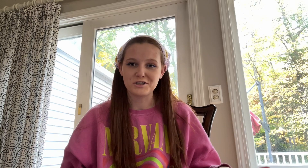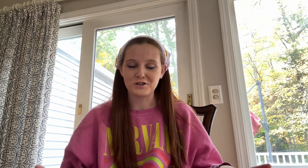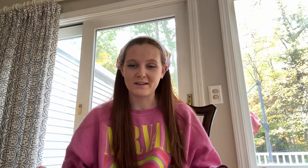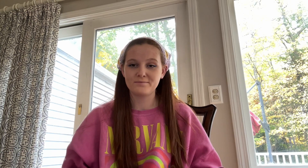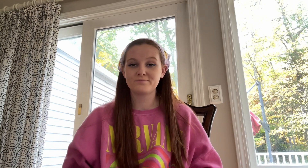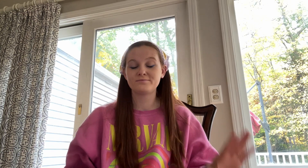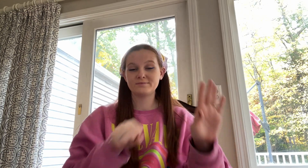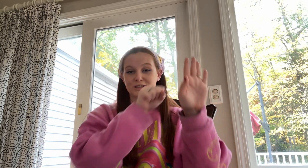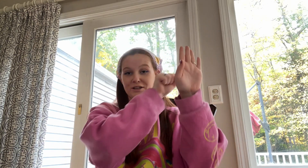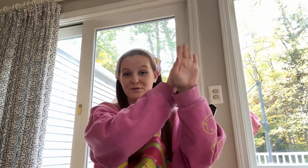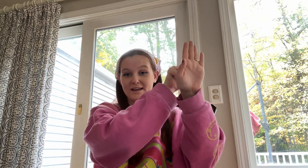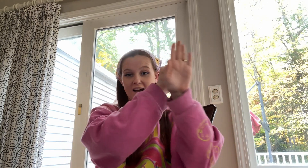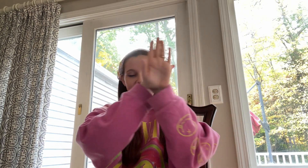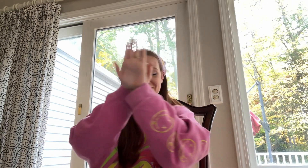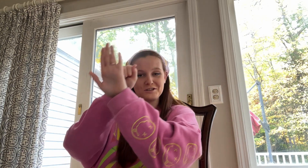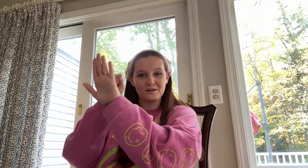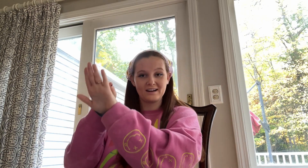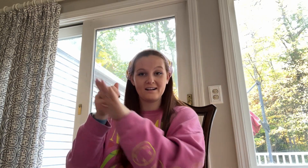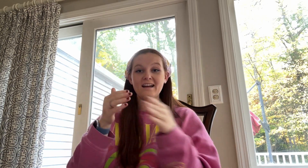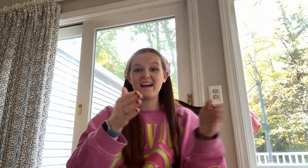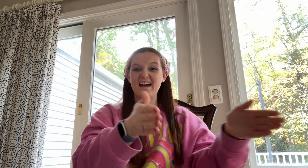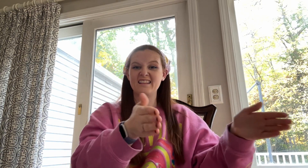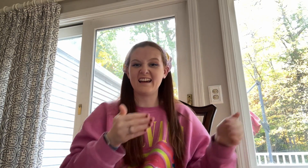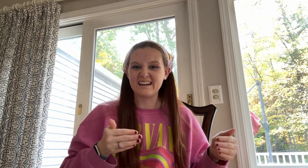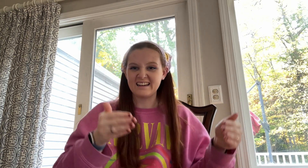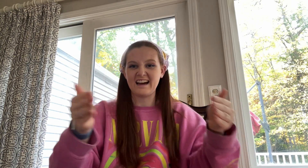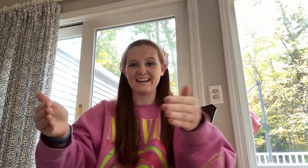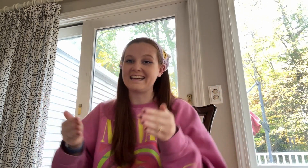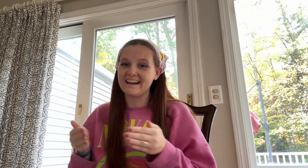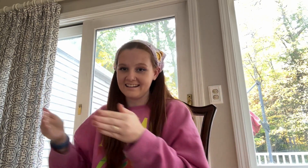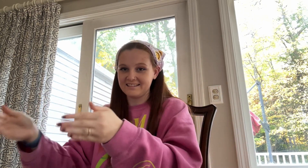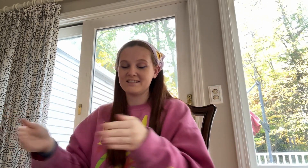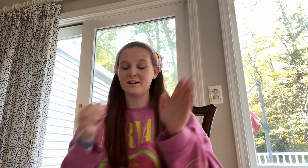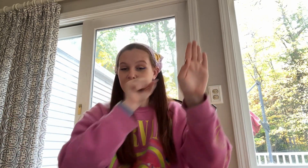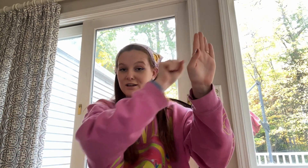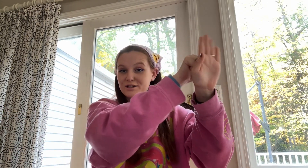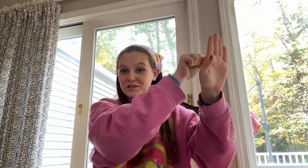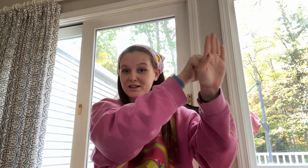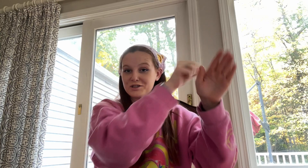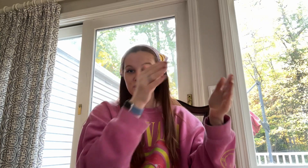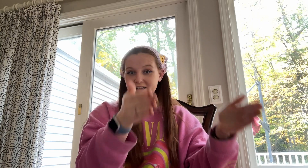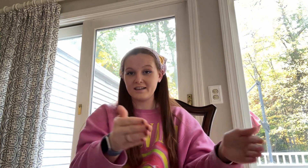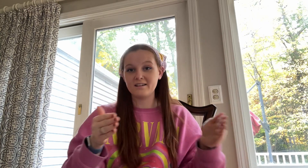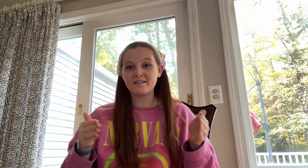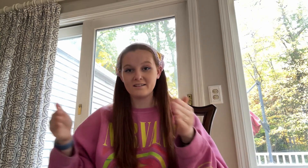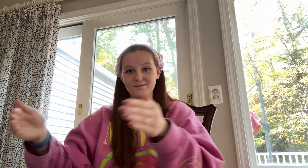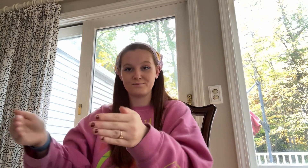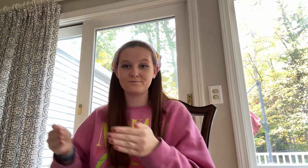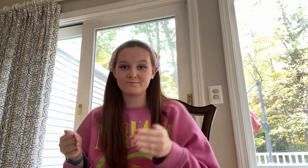treat. So you knock on the door and then kind of get it. So trick or treat.